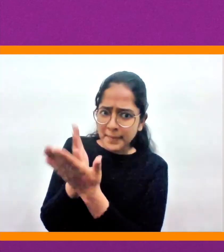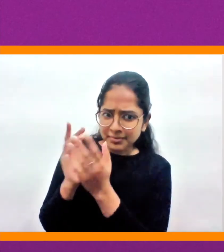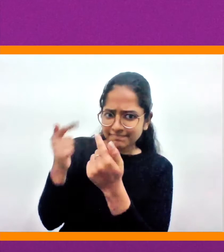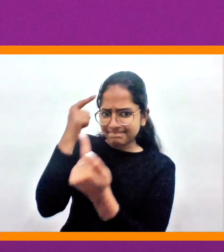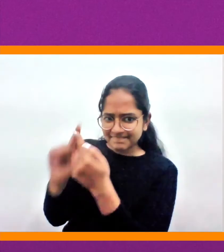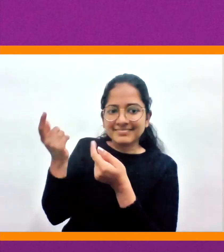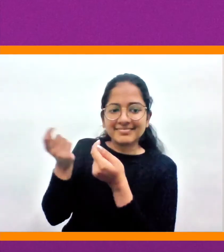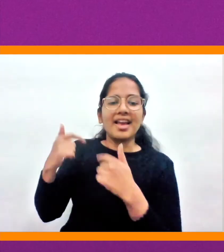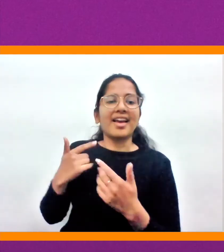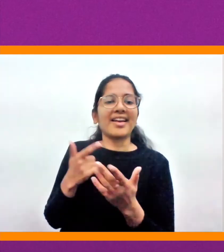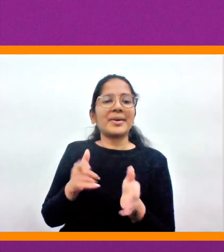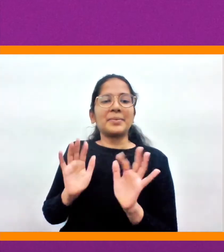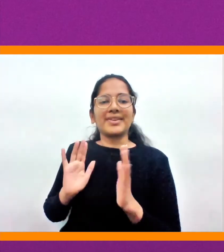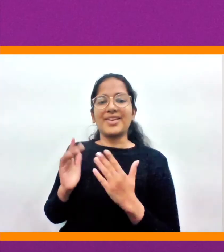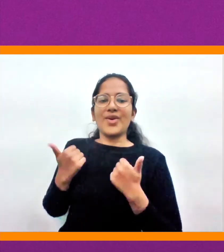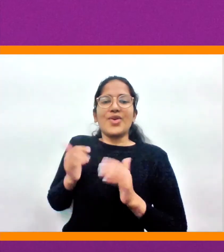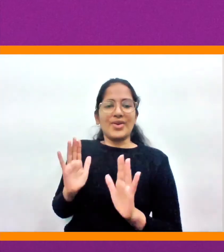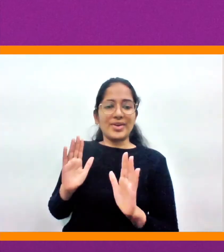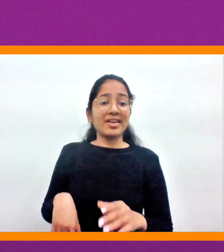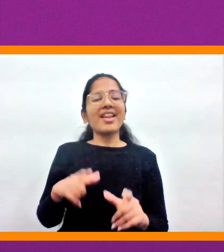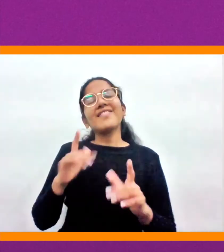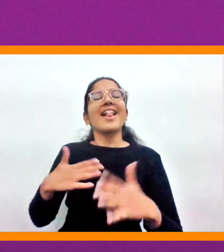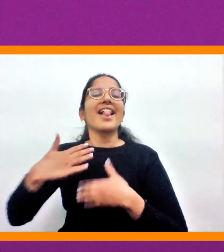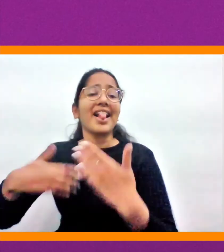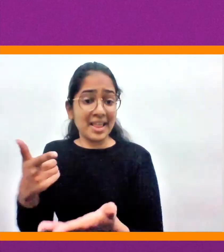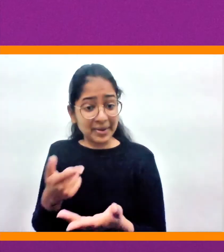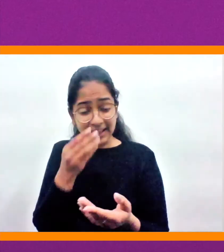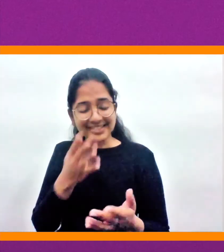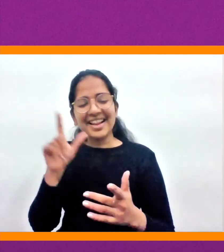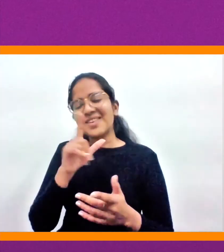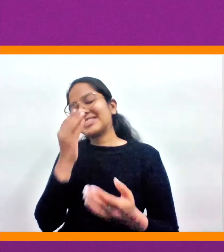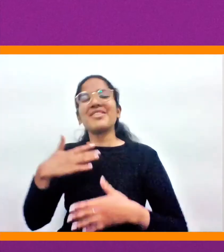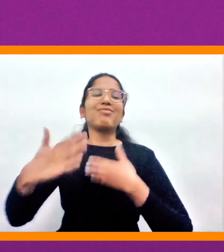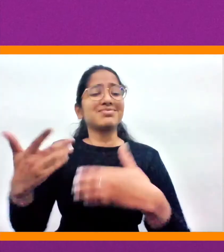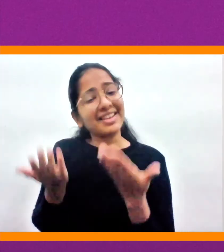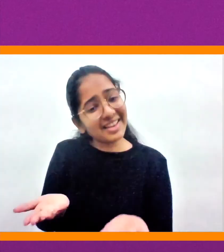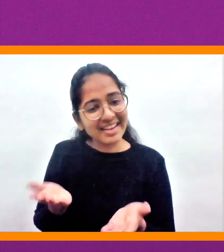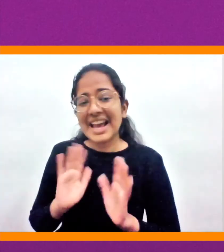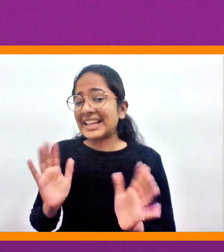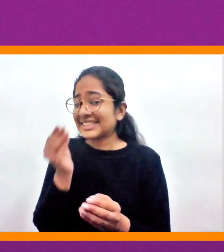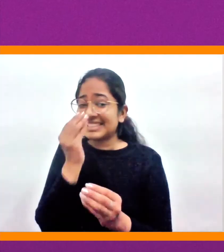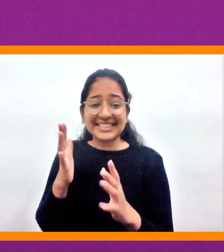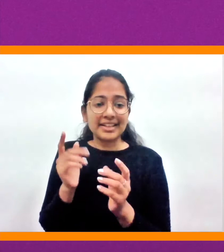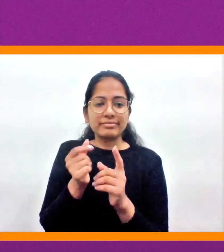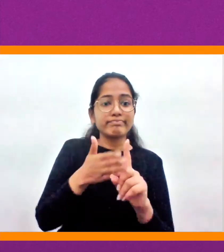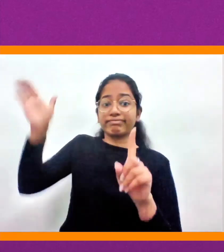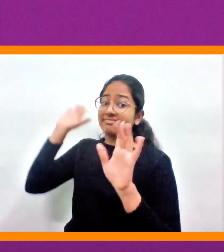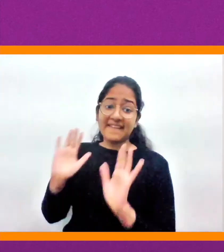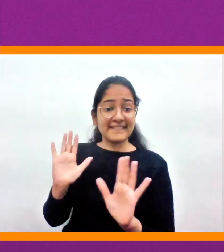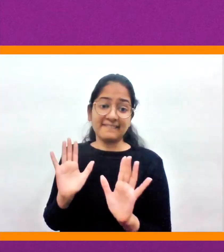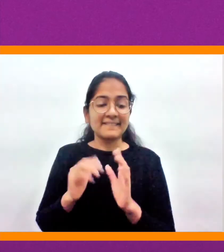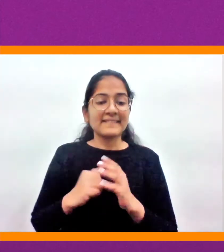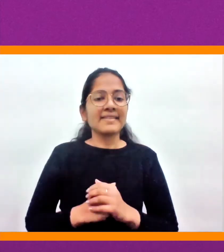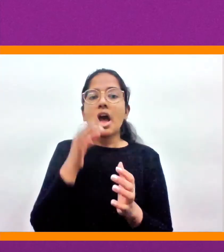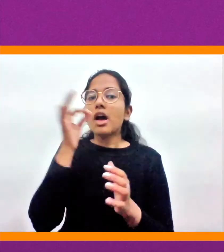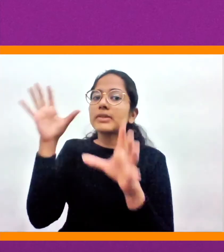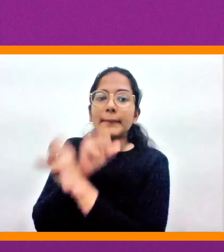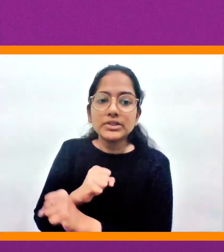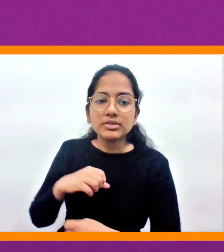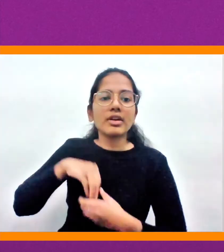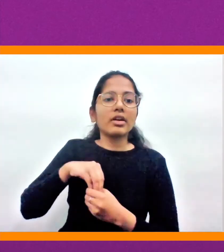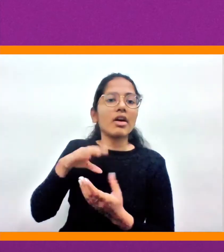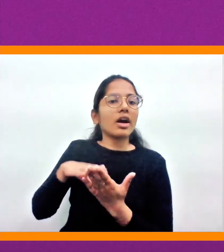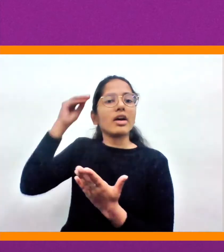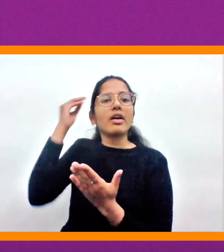to practice these skills enough times, repeatedly, until it becomes normal to ask for and give consent and to